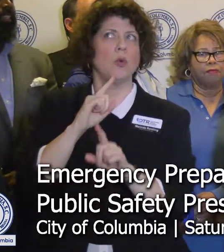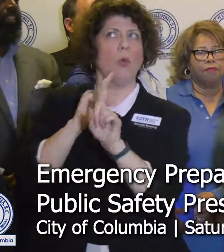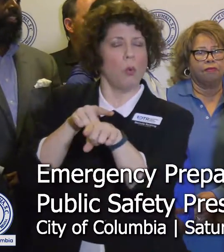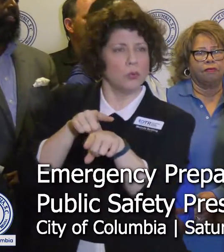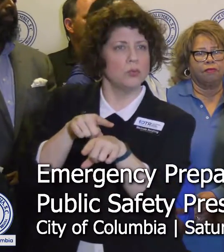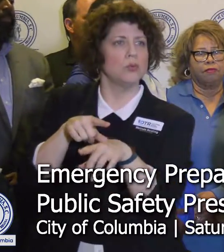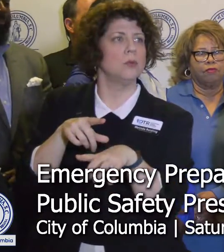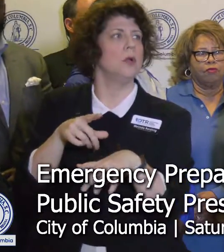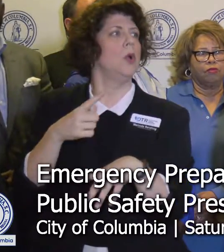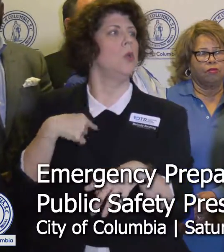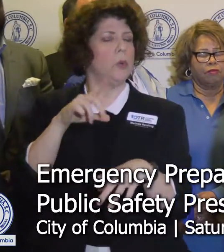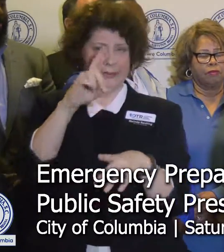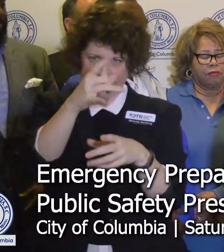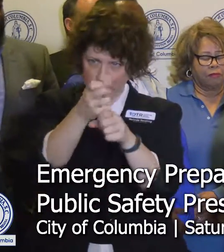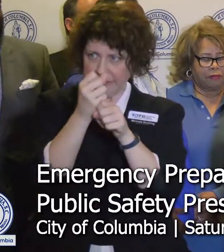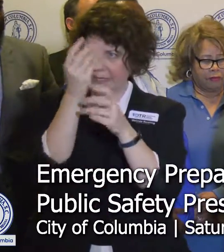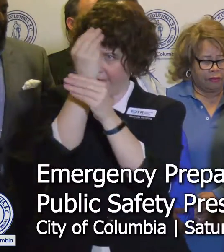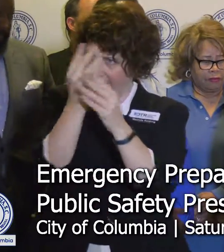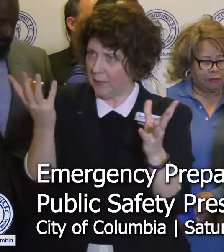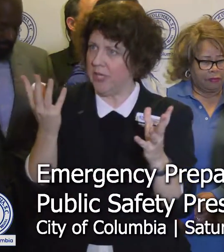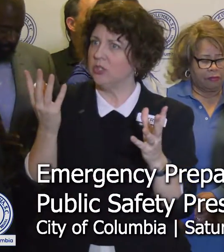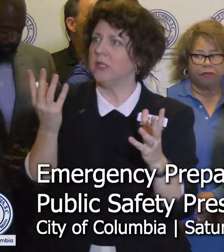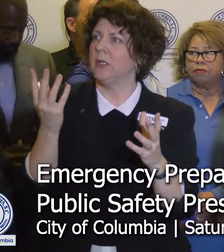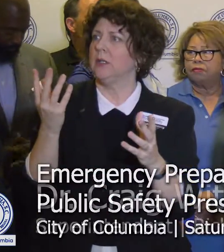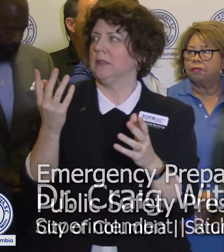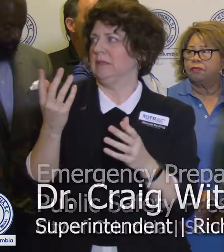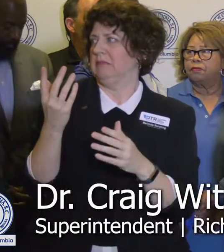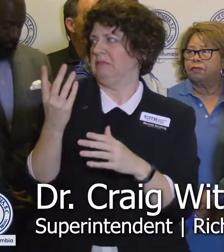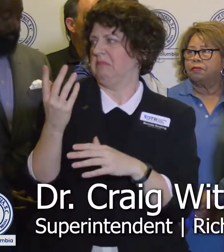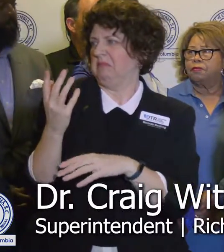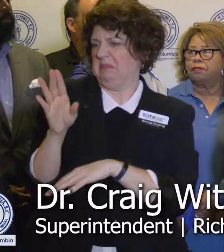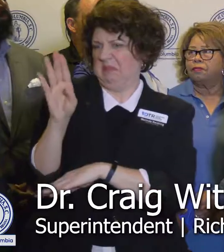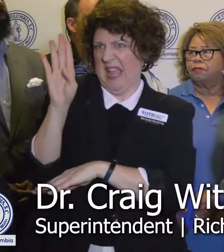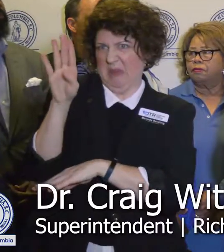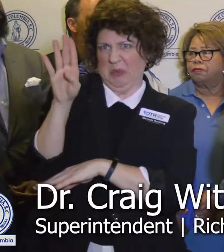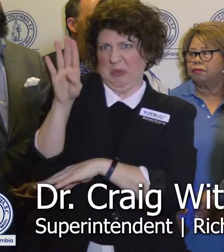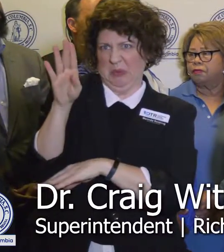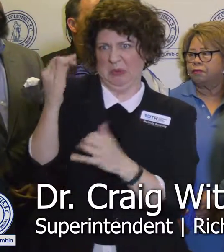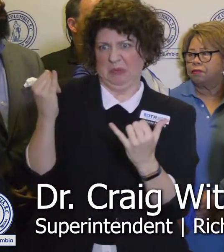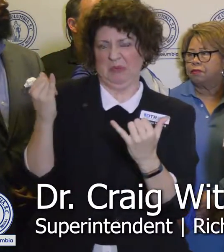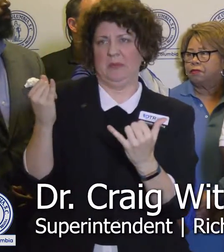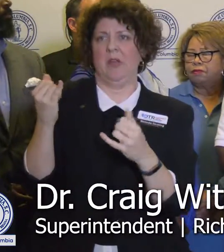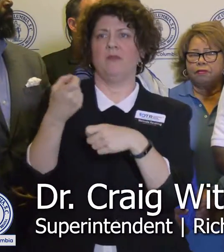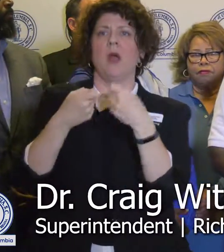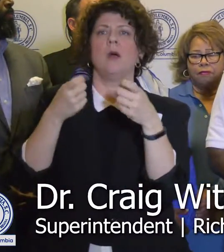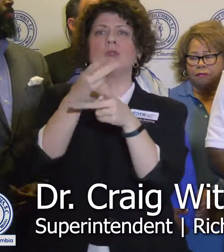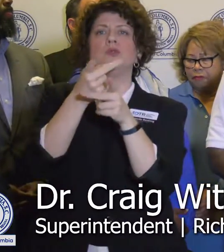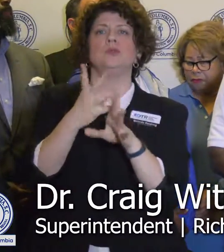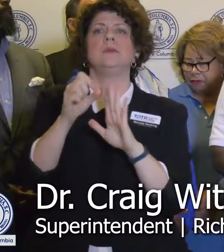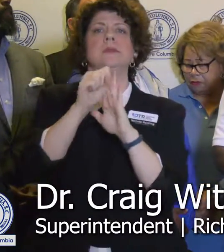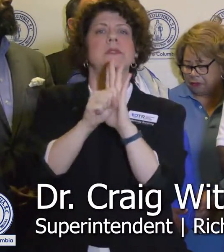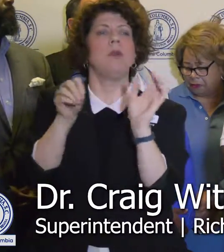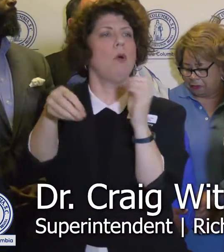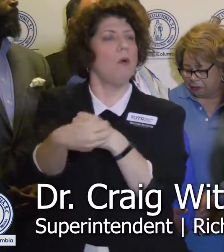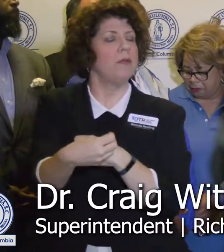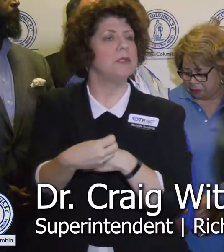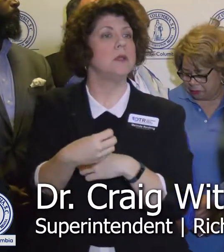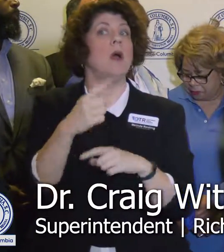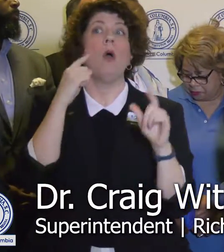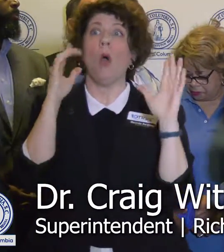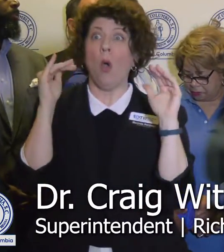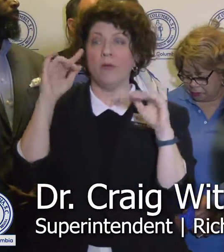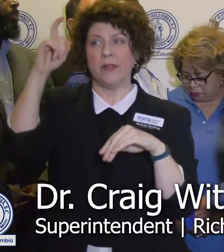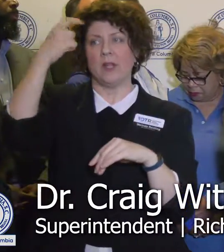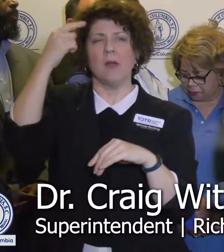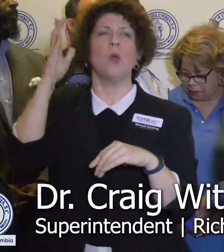order. We received information early this afternoon from the state superintendent's office that hopefully